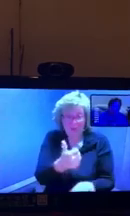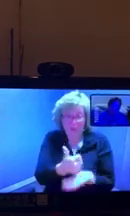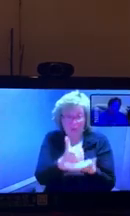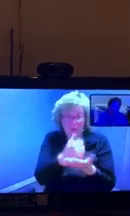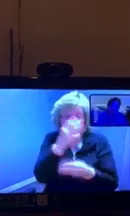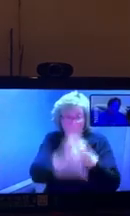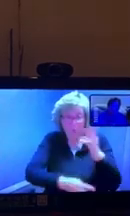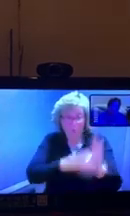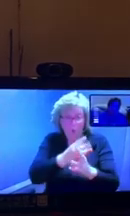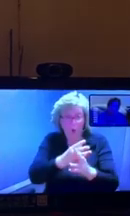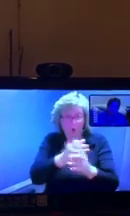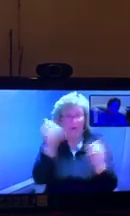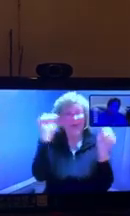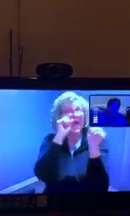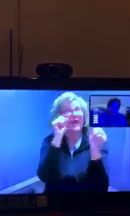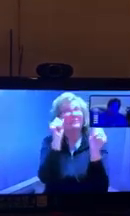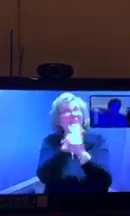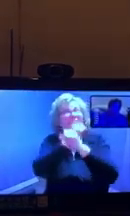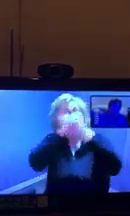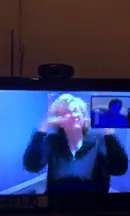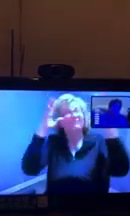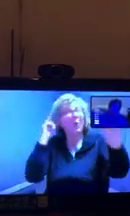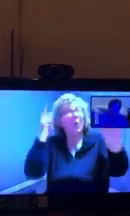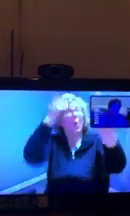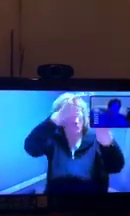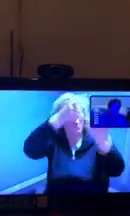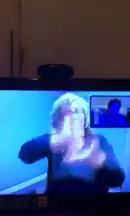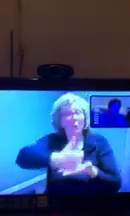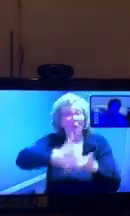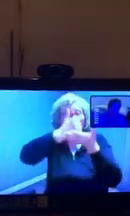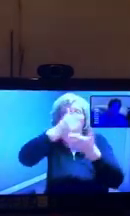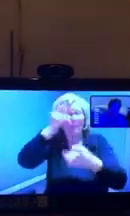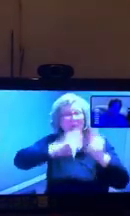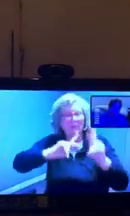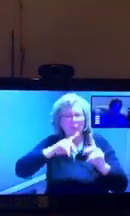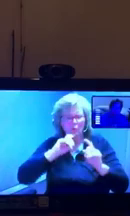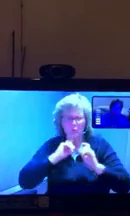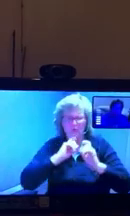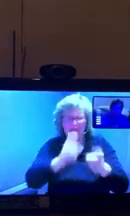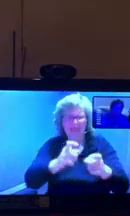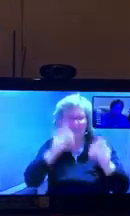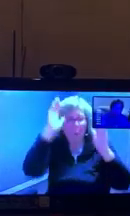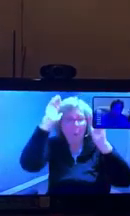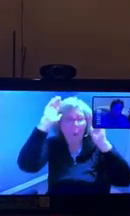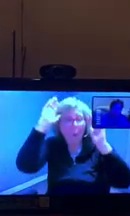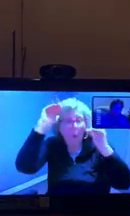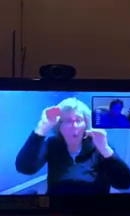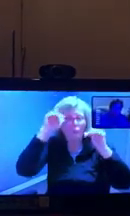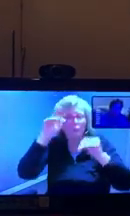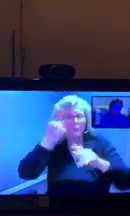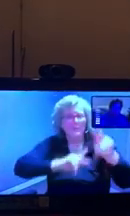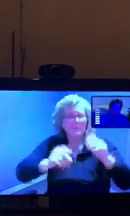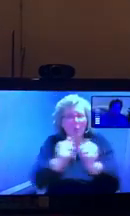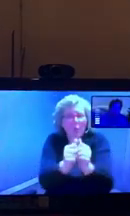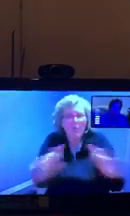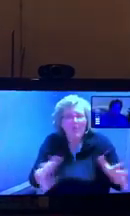is to lift people up, to help people that need help, to give hope to the homeless, to create a better world by doing